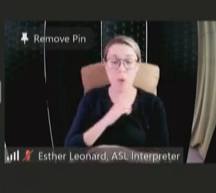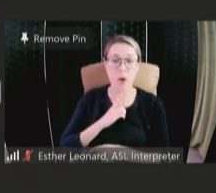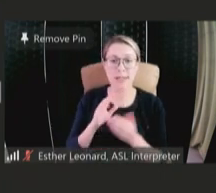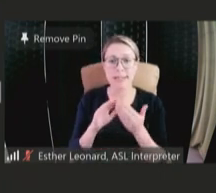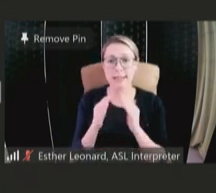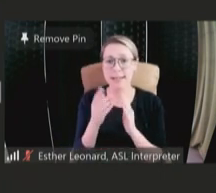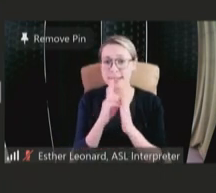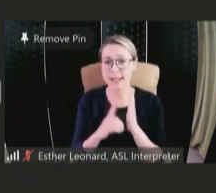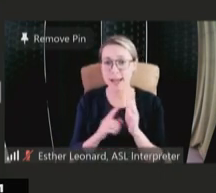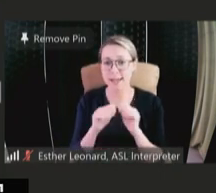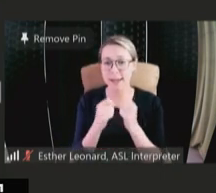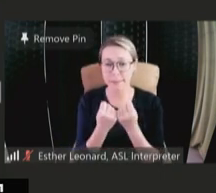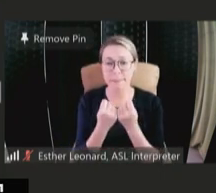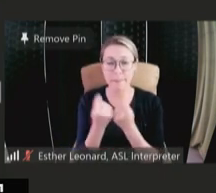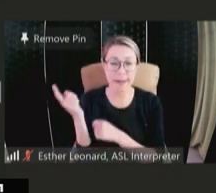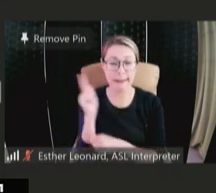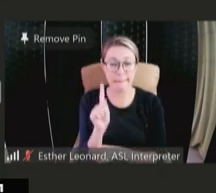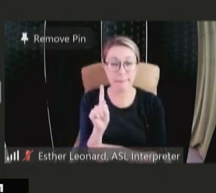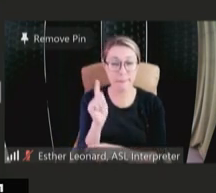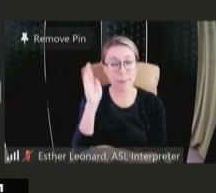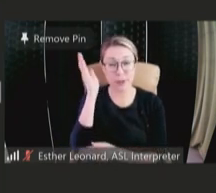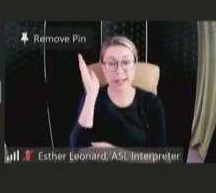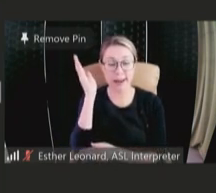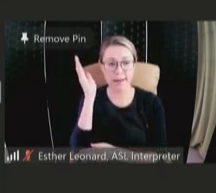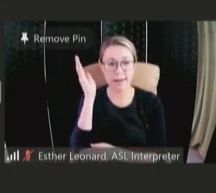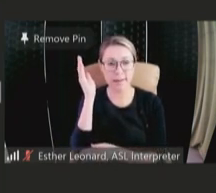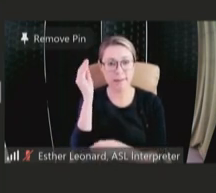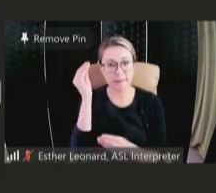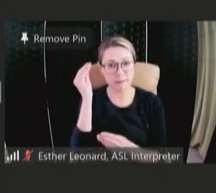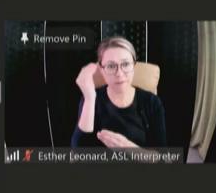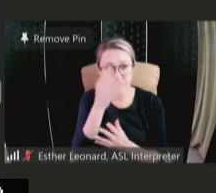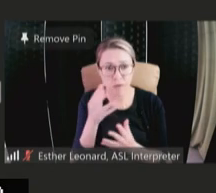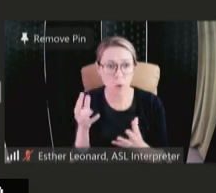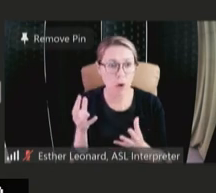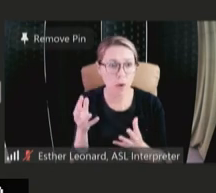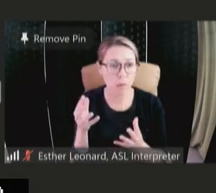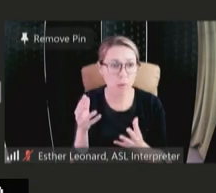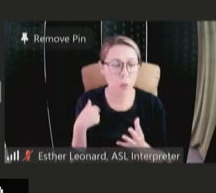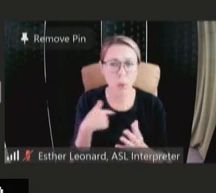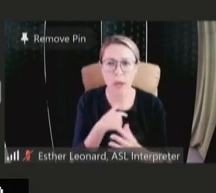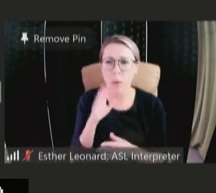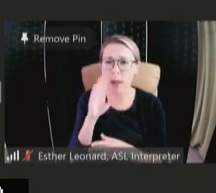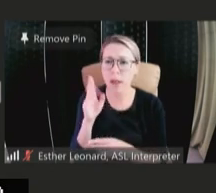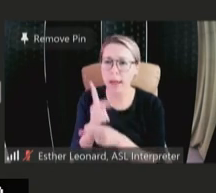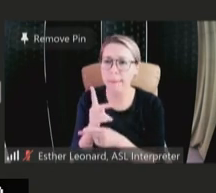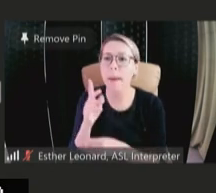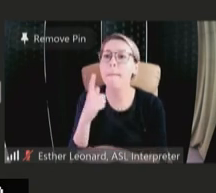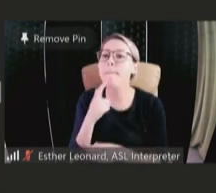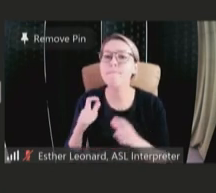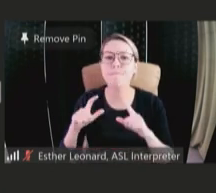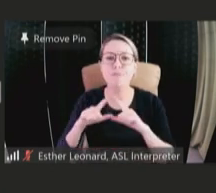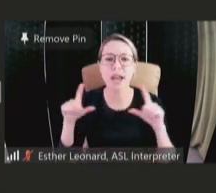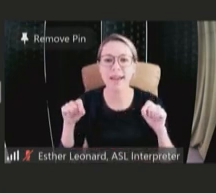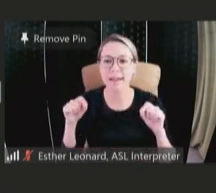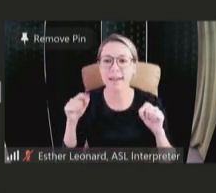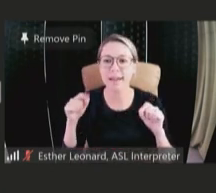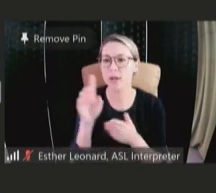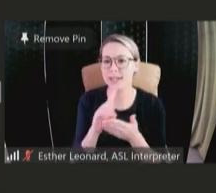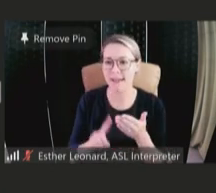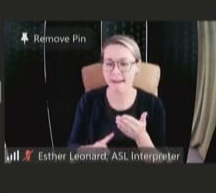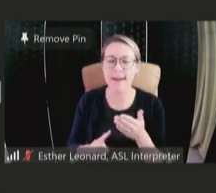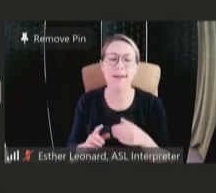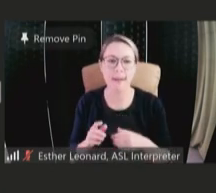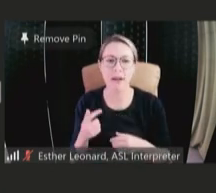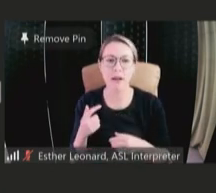to present and discussed how we would, in fact, be keeping brick as a design element, albeit very different